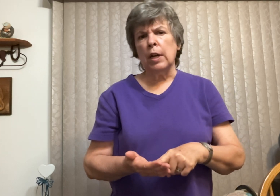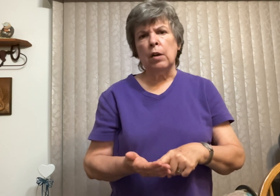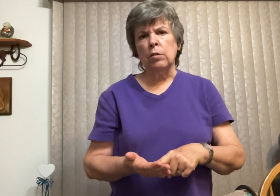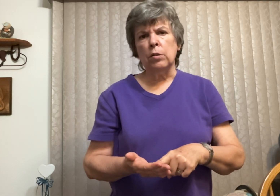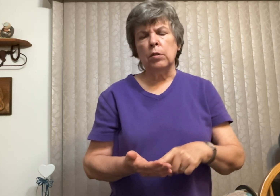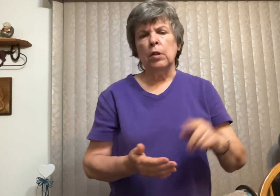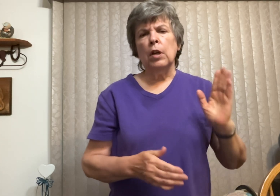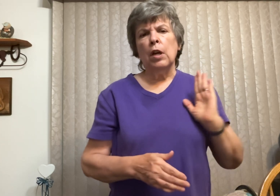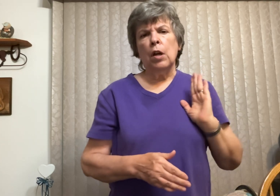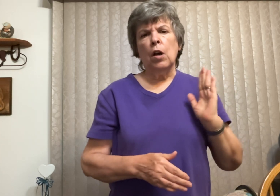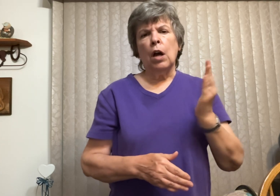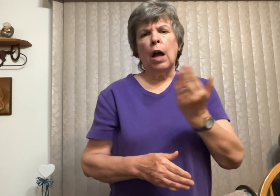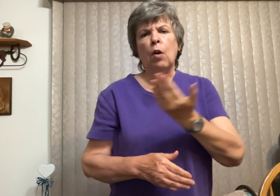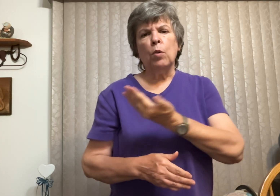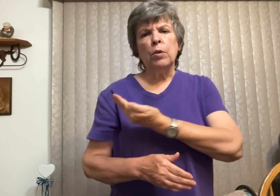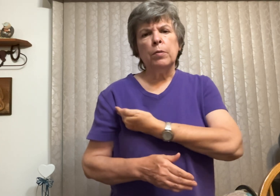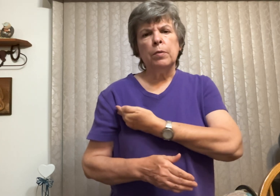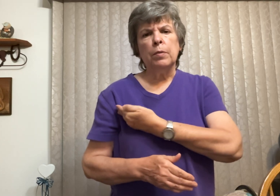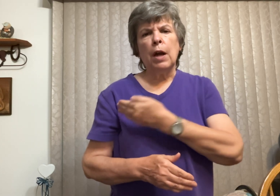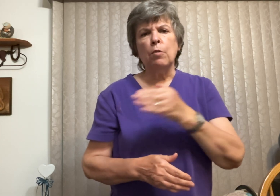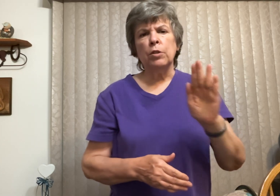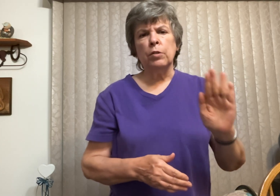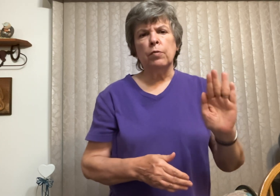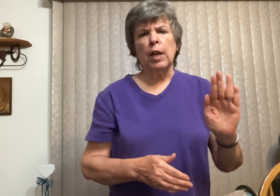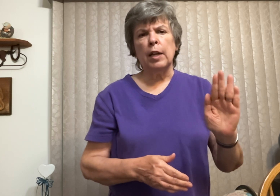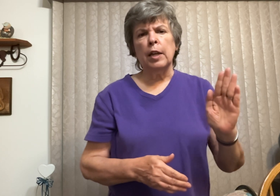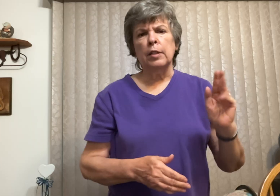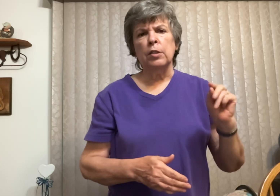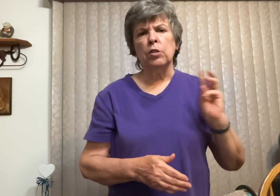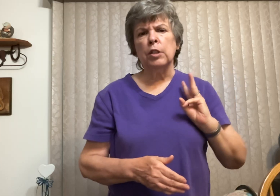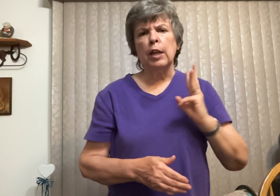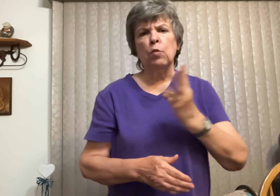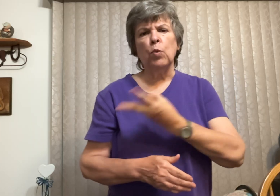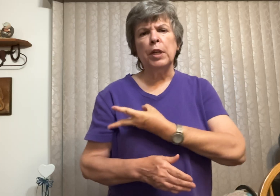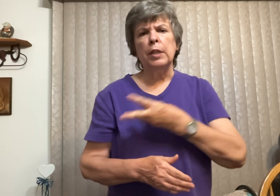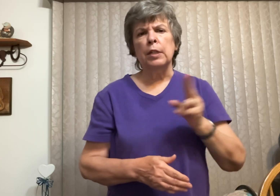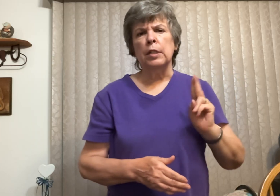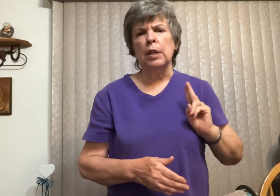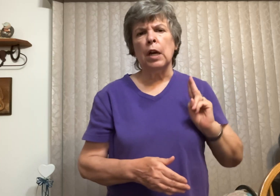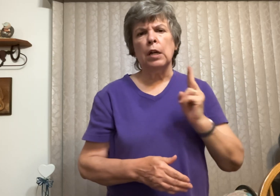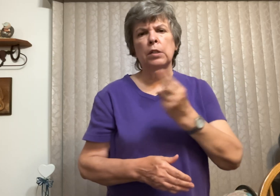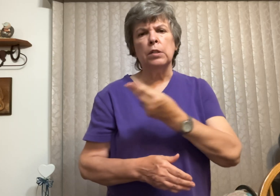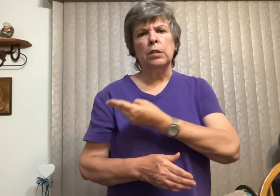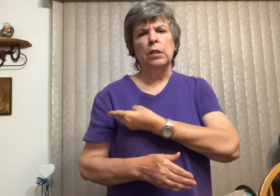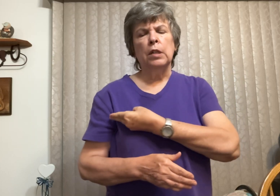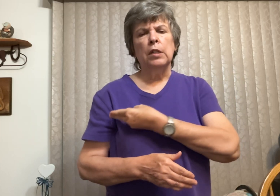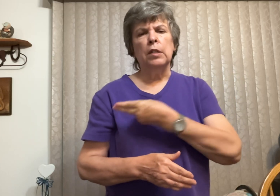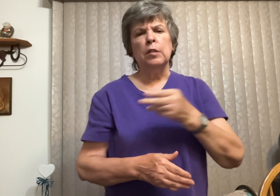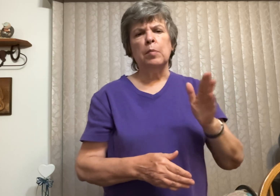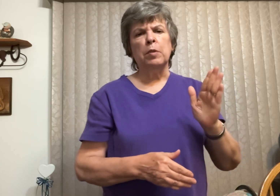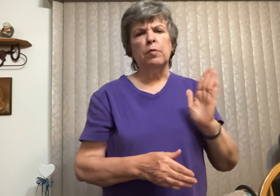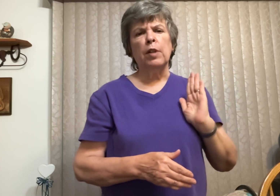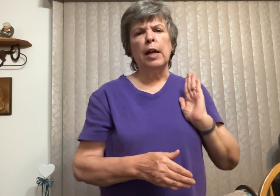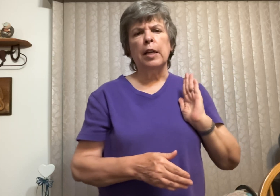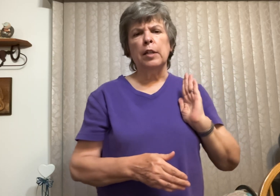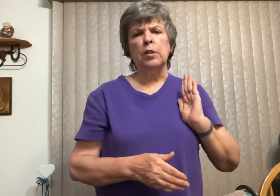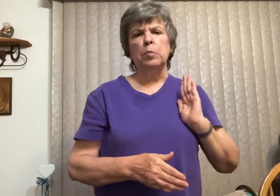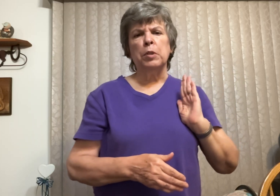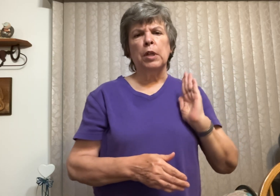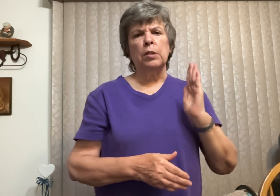out. Our is the flat hand. It's just like we and us, except the flat hand is possessive,